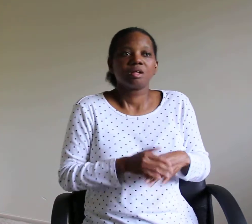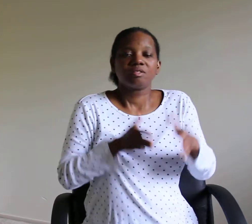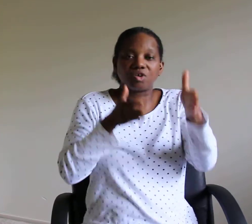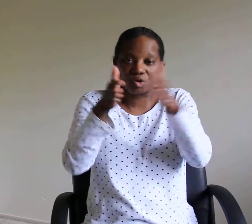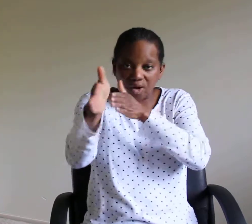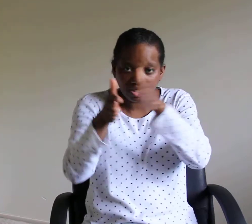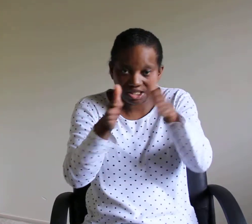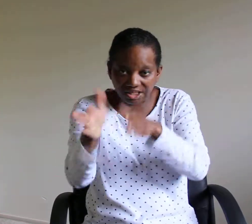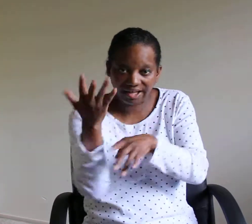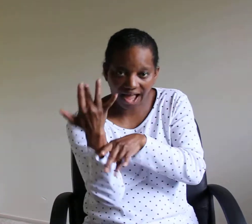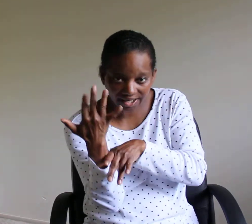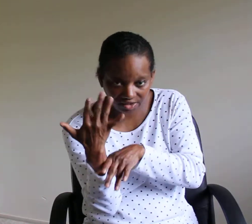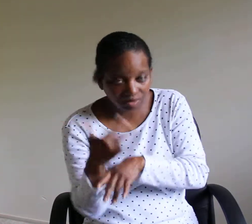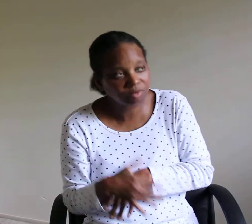the anointing the candle,